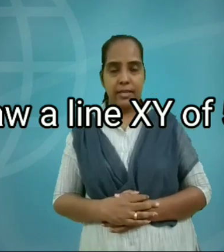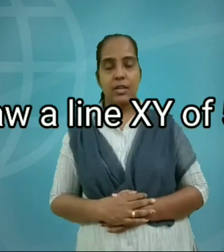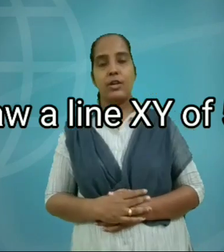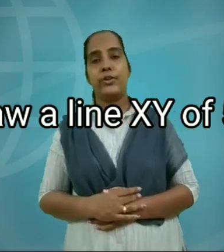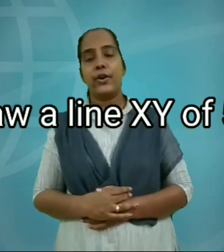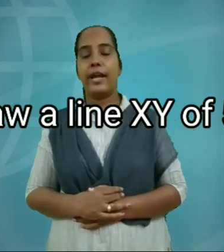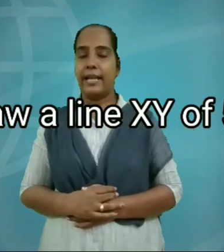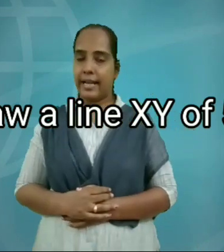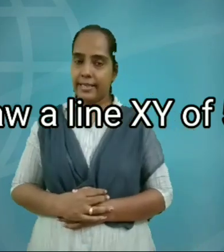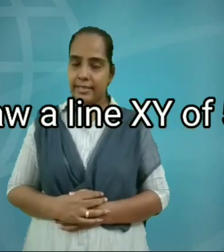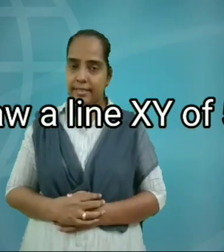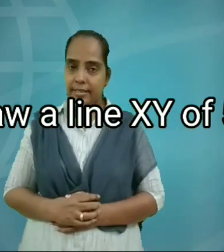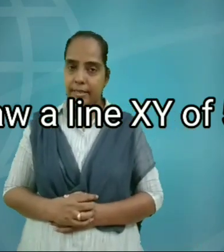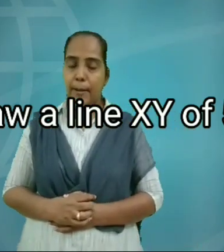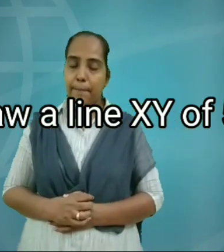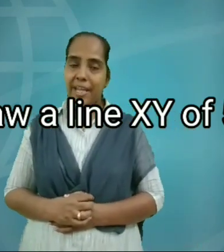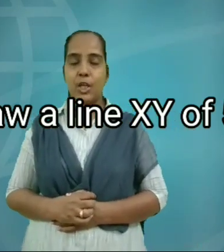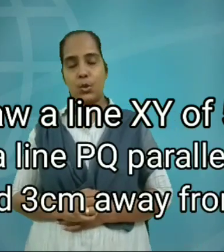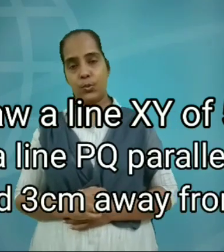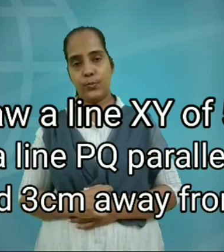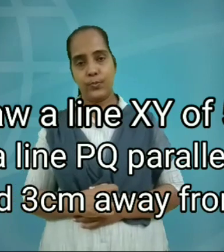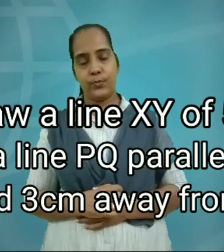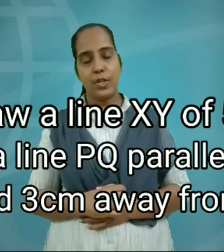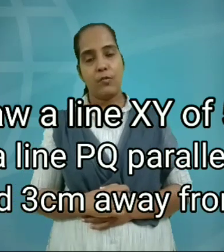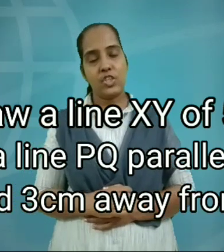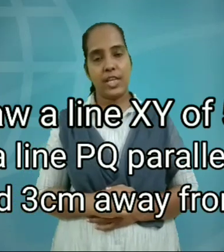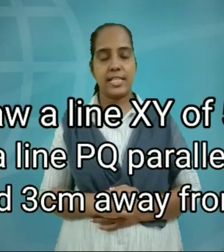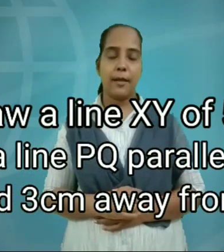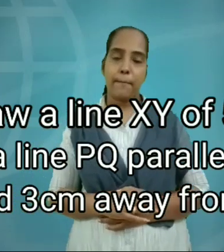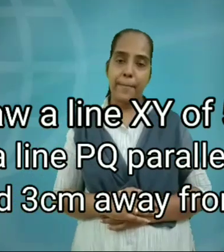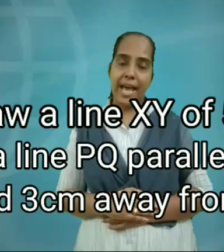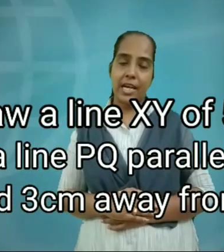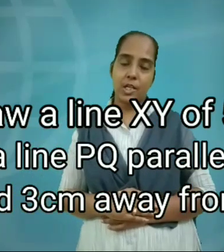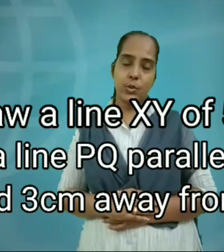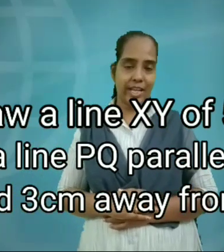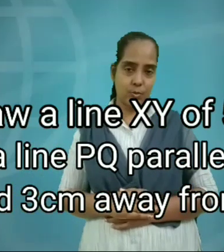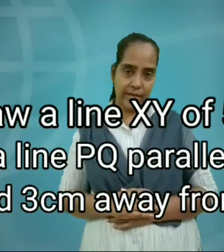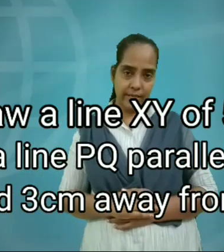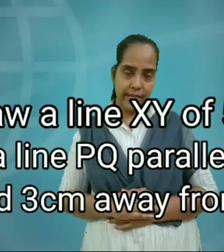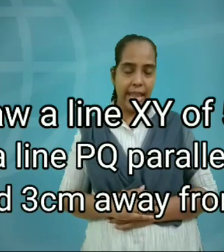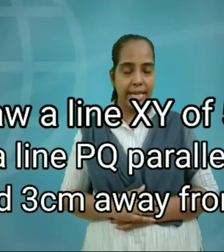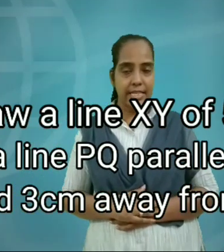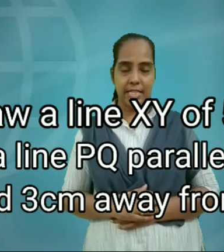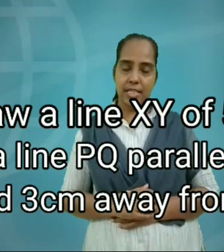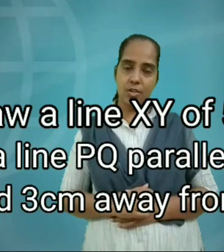Then draw a line PQ which is parallel to XY at a distance